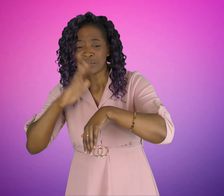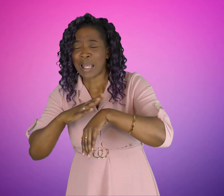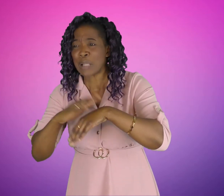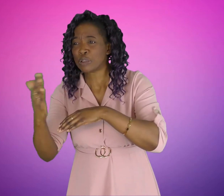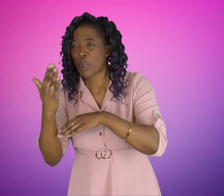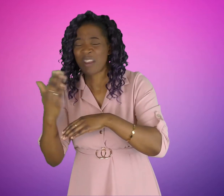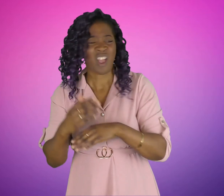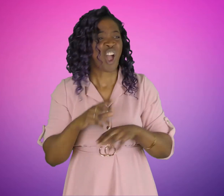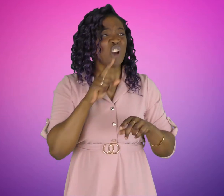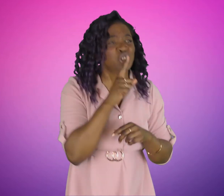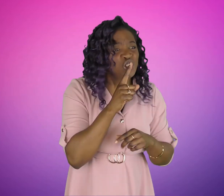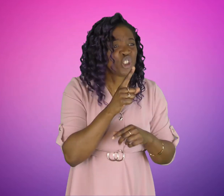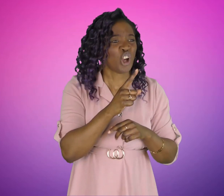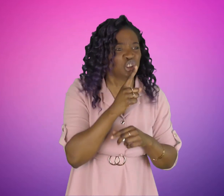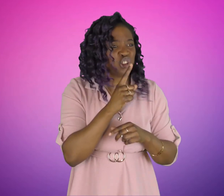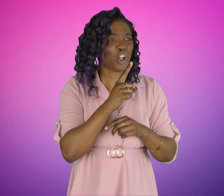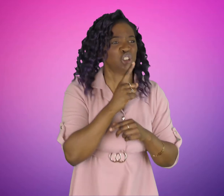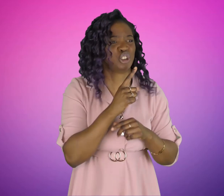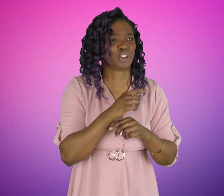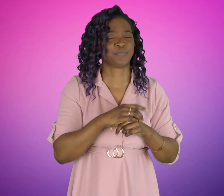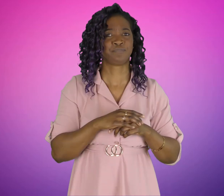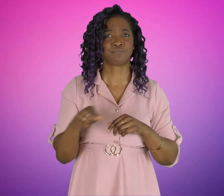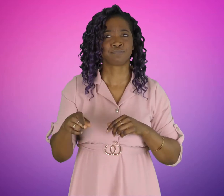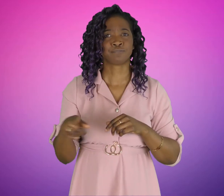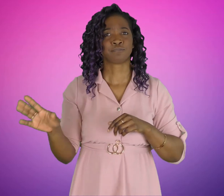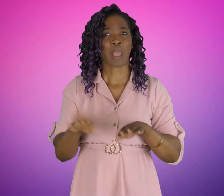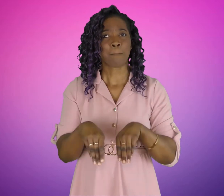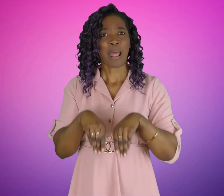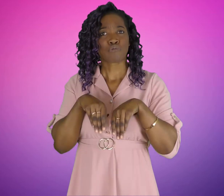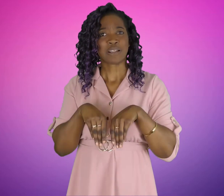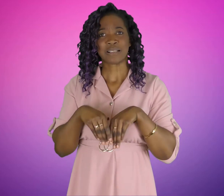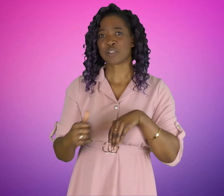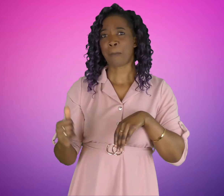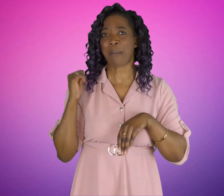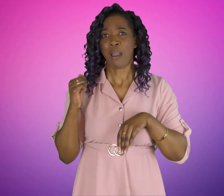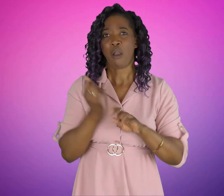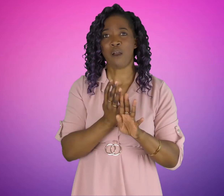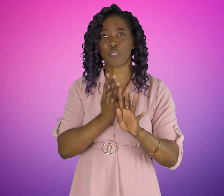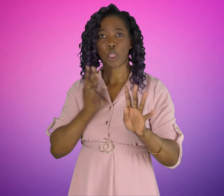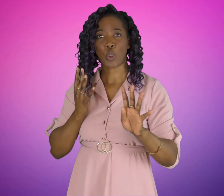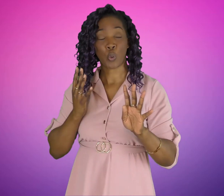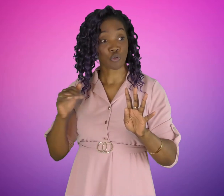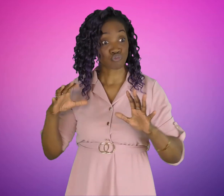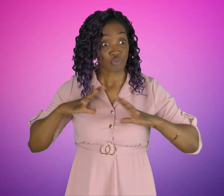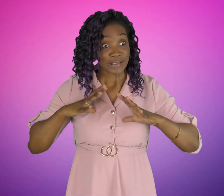Sage. Showtime, everyone. Ballerinas to the back of the line. Shall we leave now, Your Excellency?